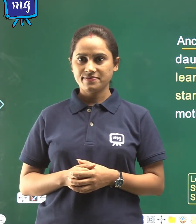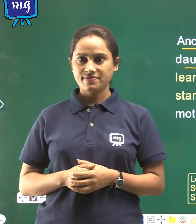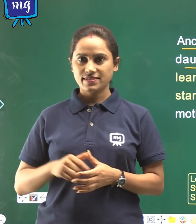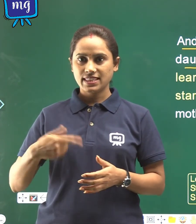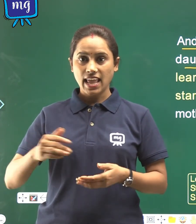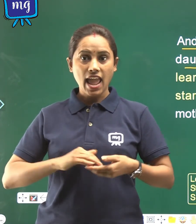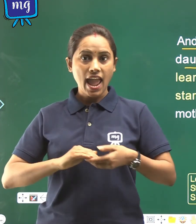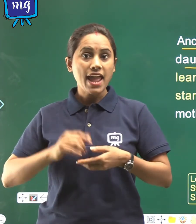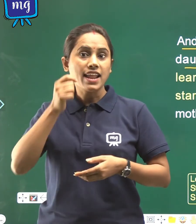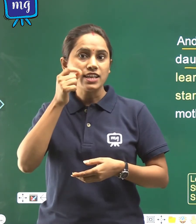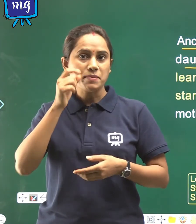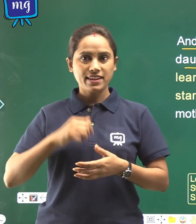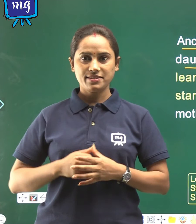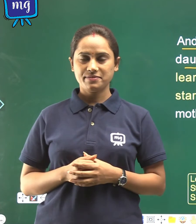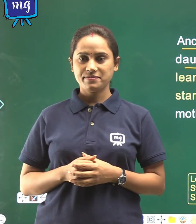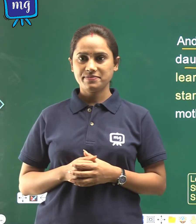and husband